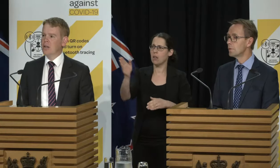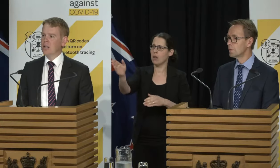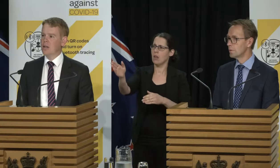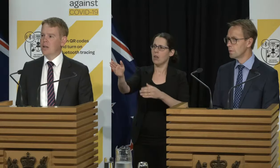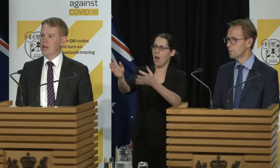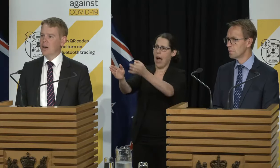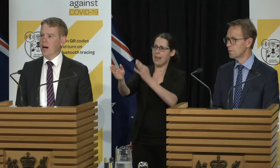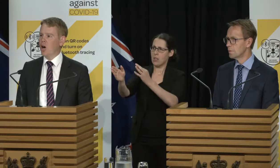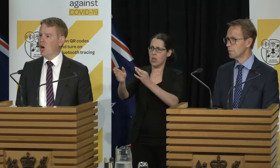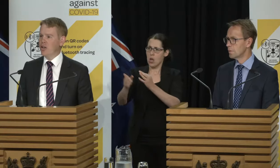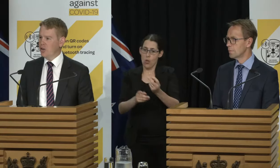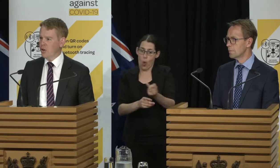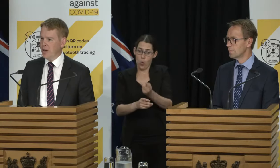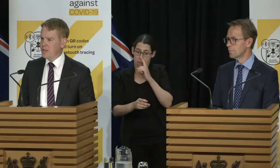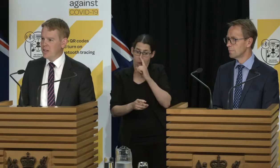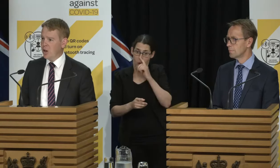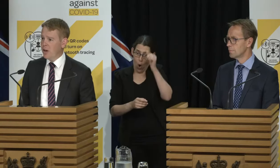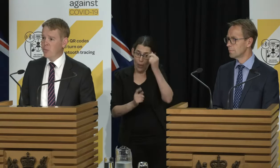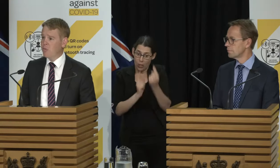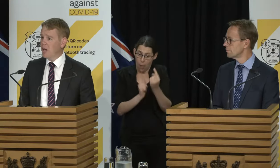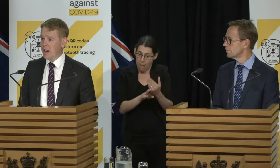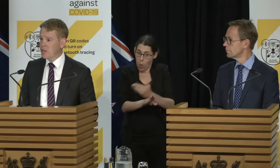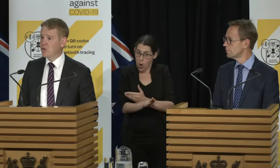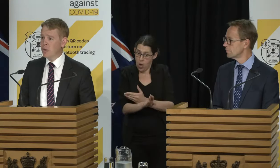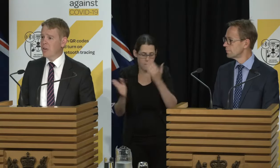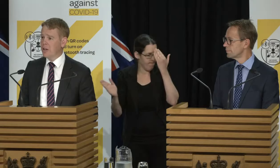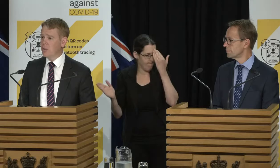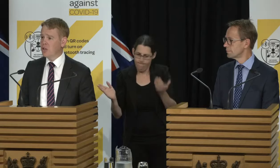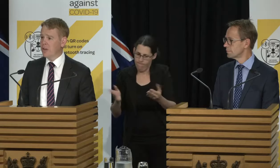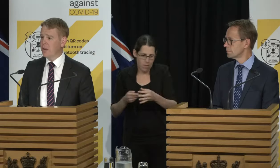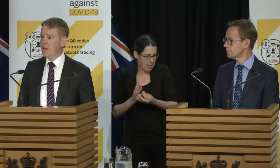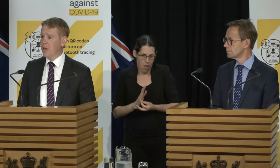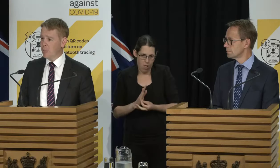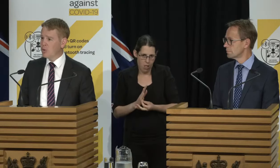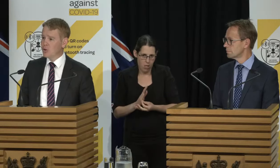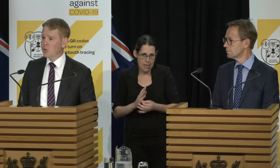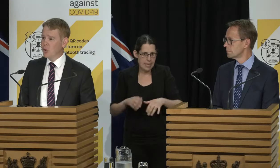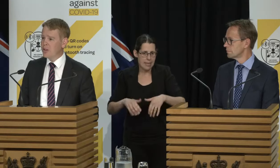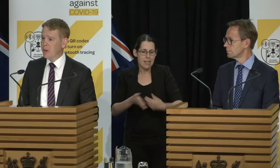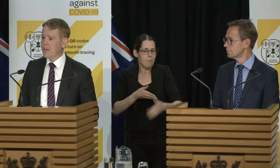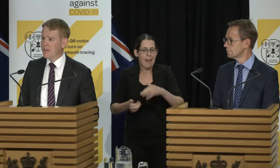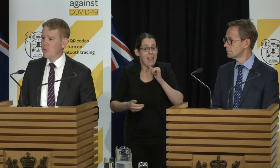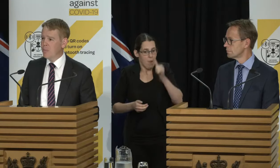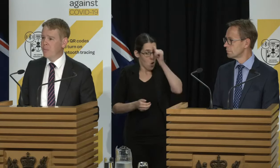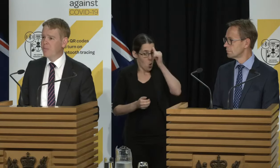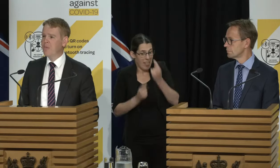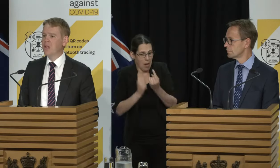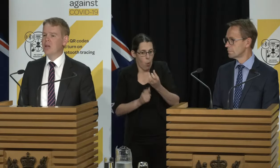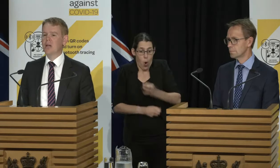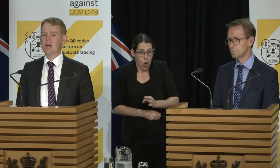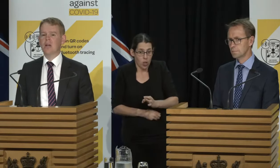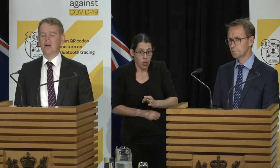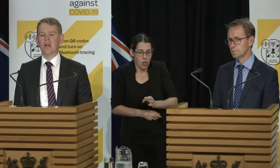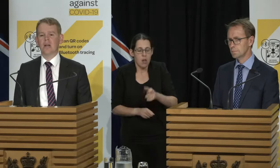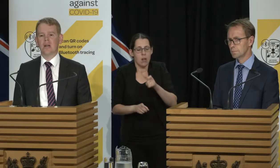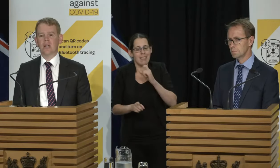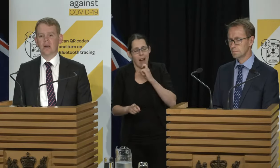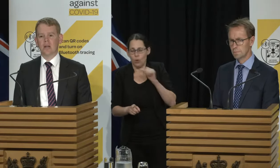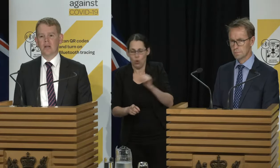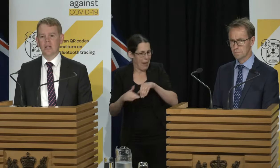prior to the person being managed? I don't know that detail either. Regardless of whether they knew each other, that person should not have been in their room. What are you doing